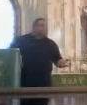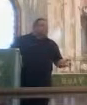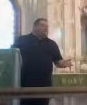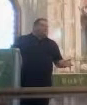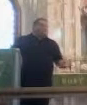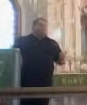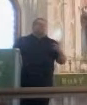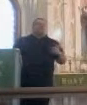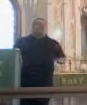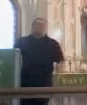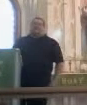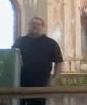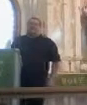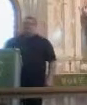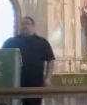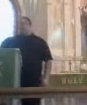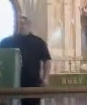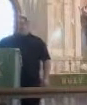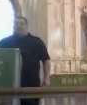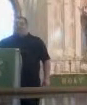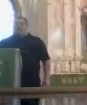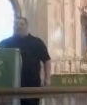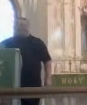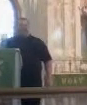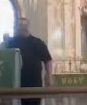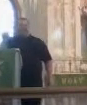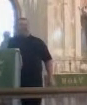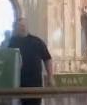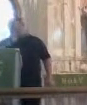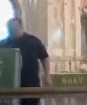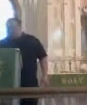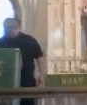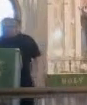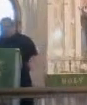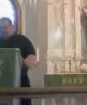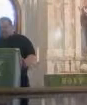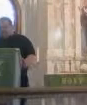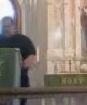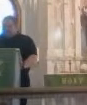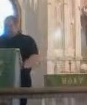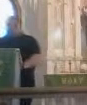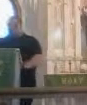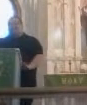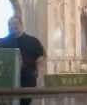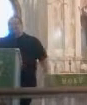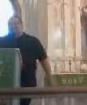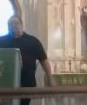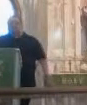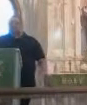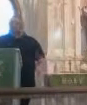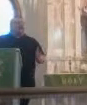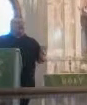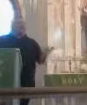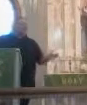it. And still others may say, in my worst day ever, I got eaten. That's what I did. But what does God's word